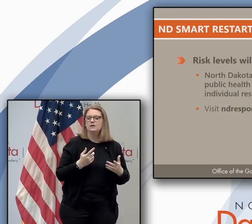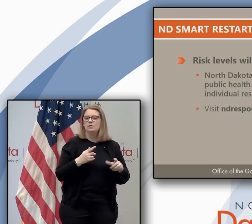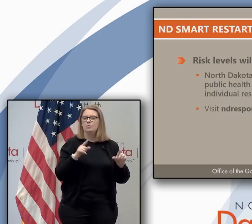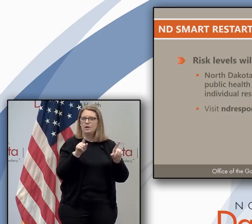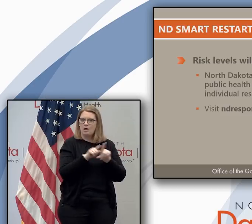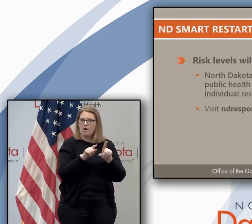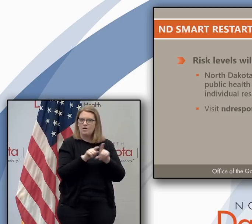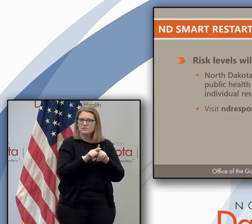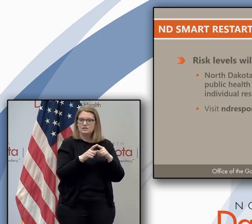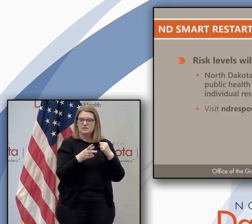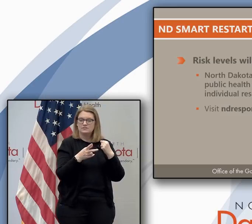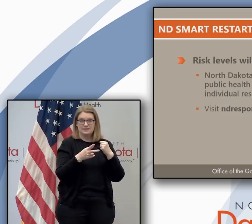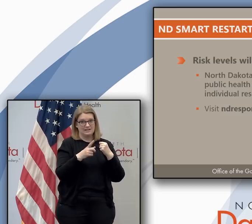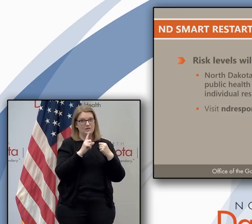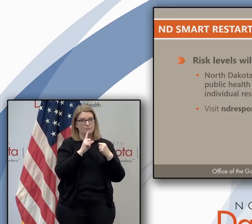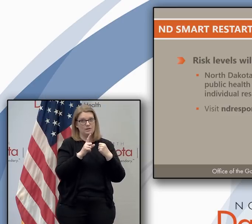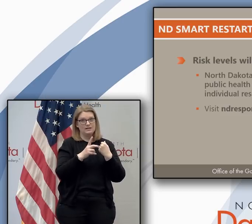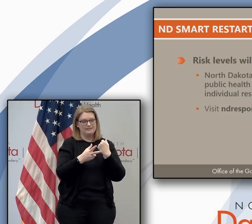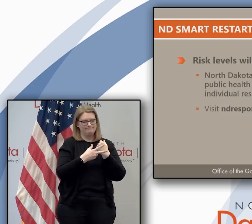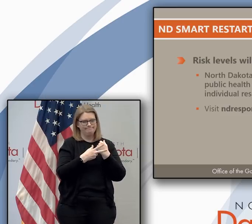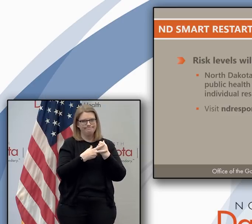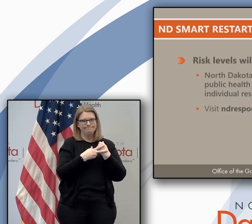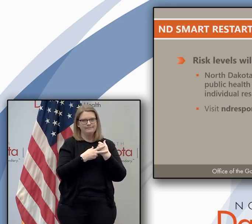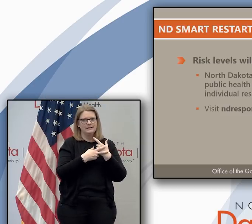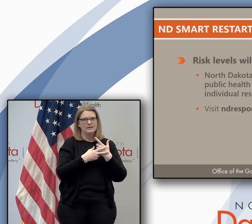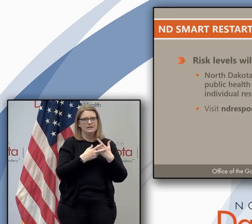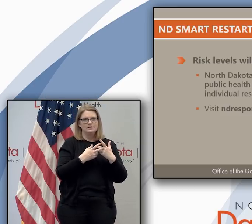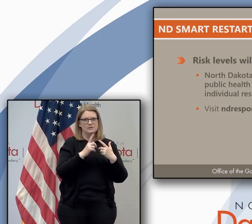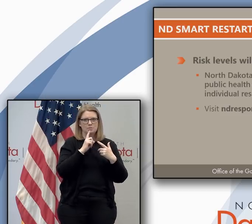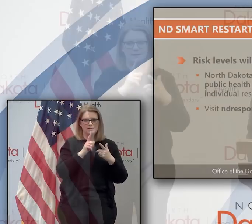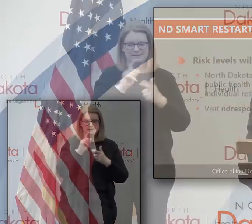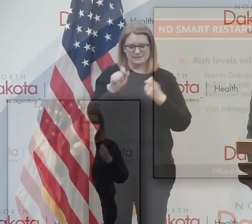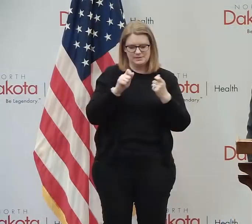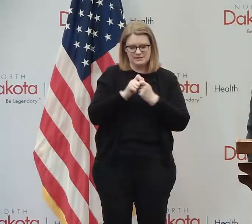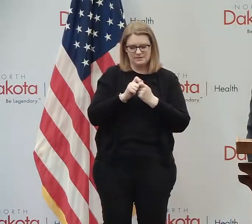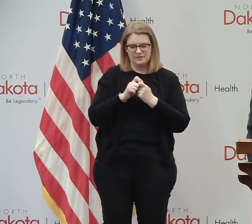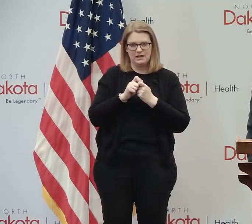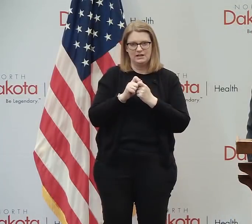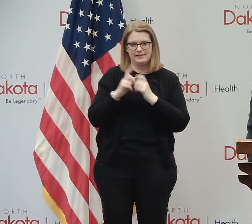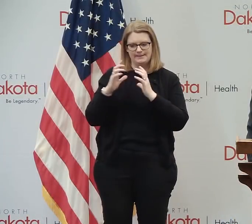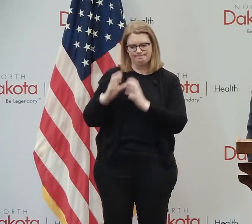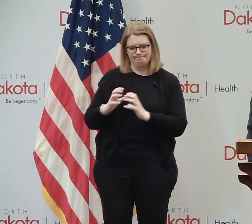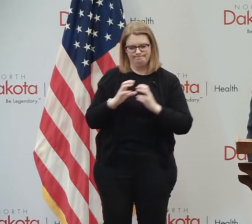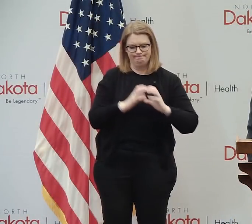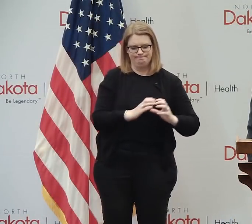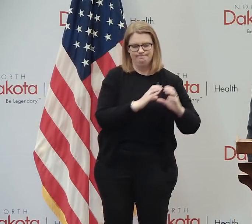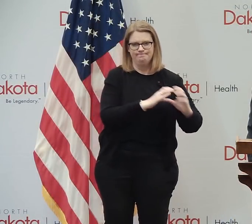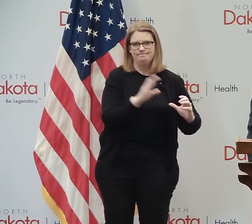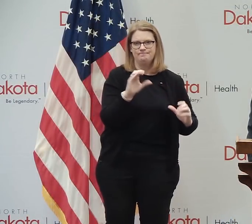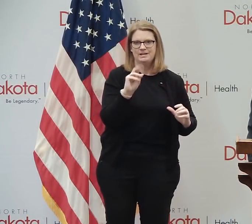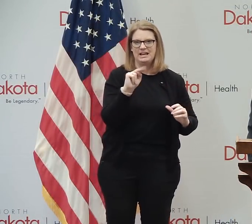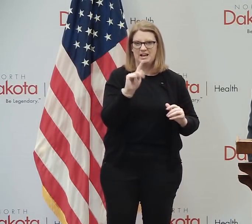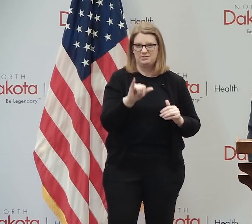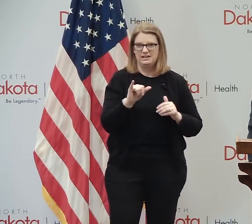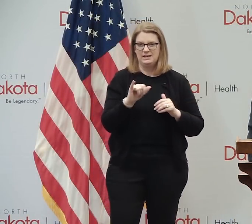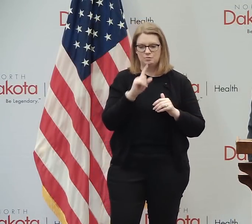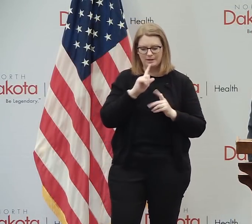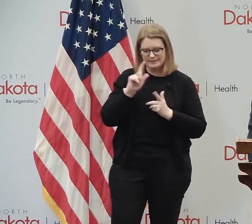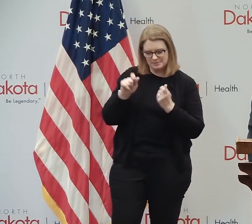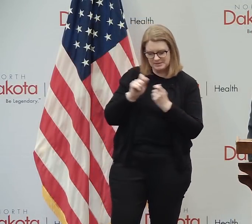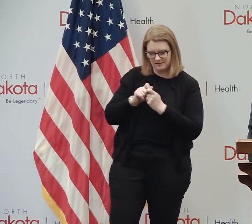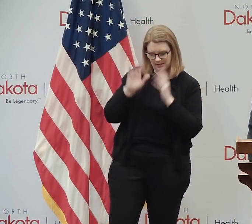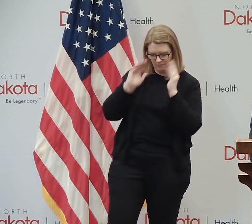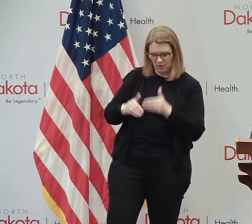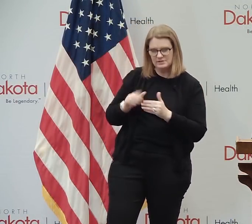capability to drill down to the next level, what I'll call county by county, because we have had very different experiences. We have some